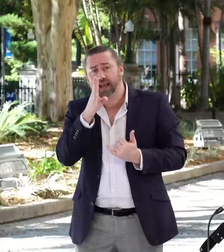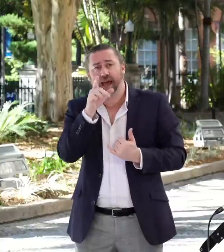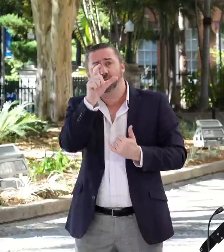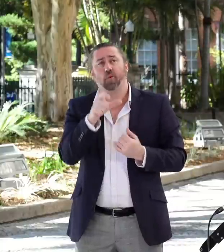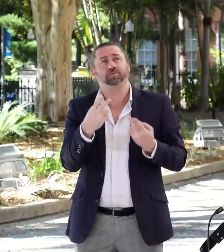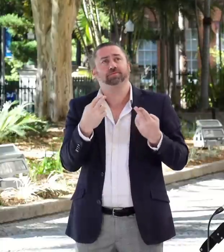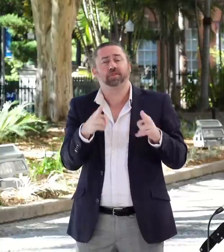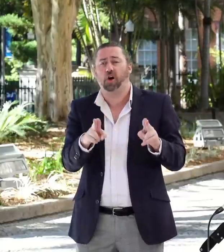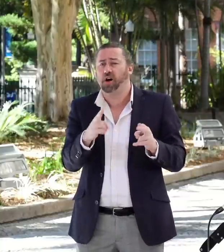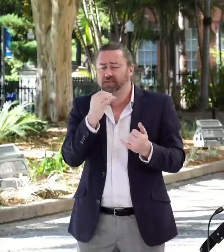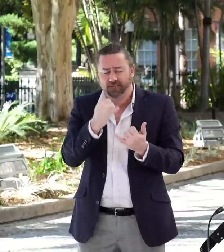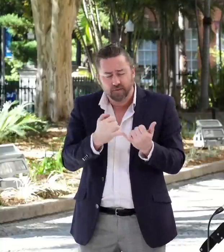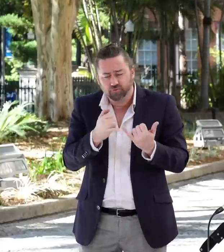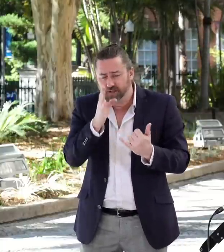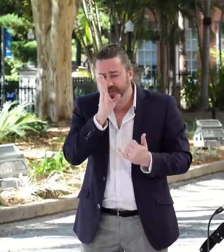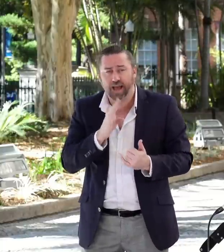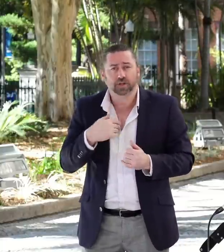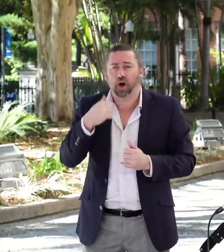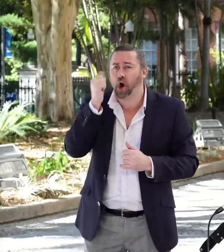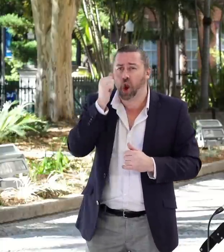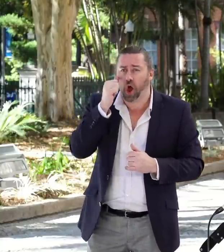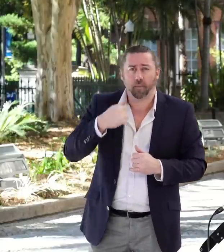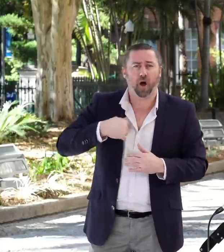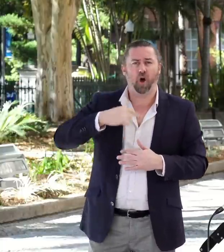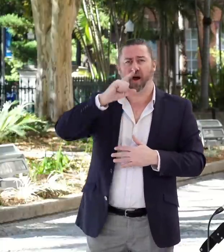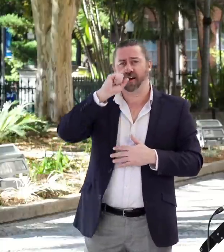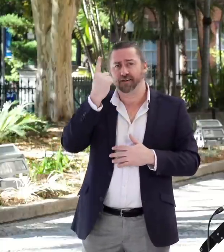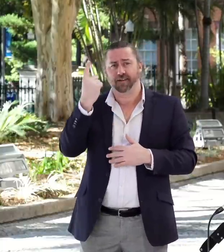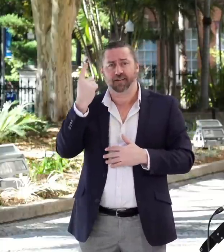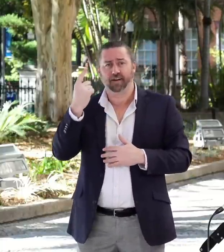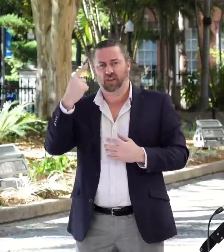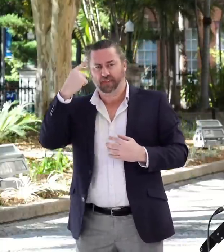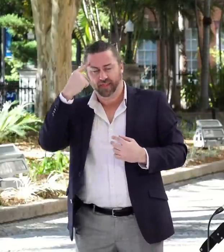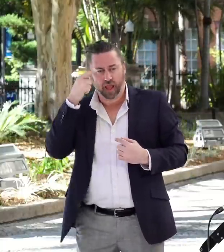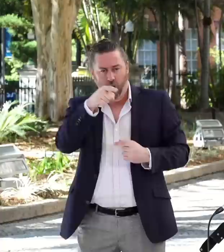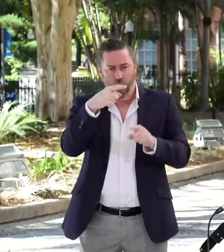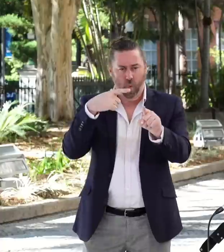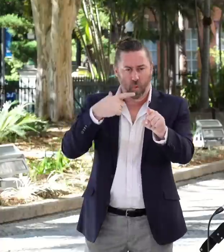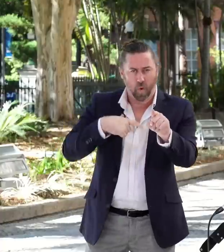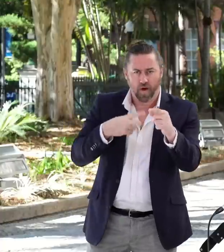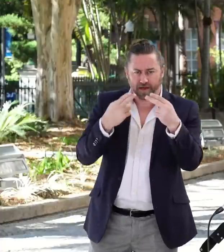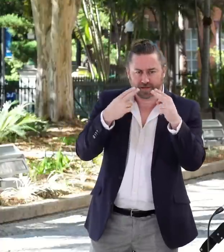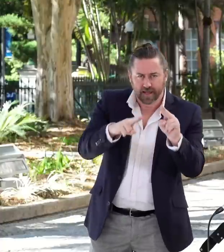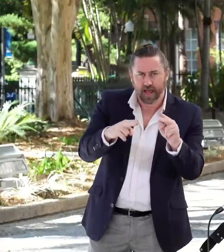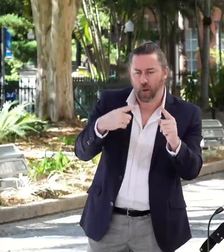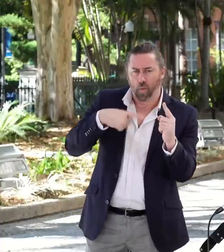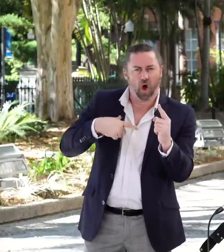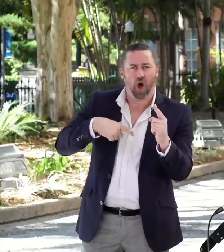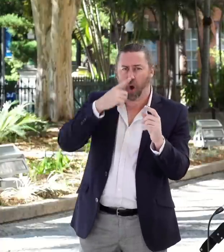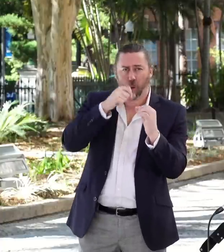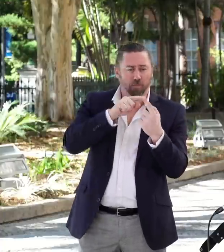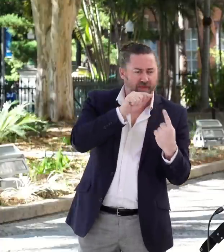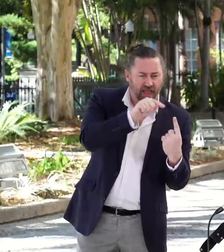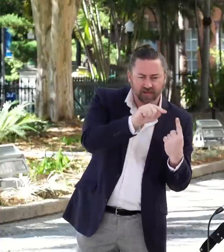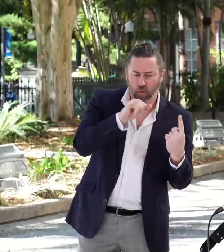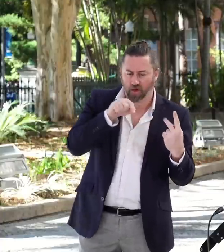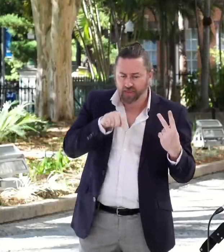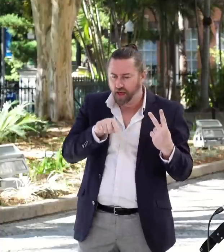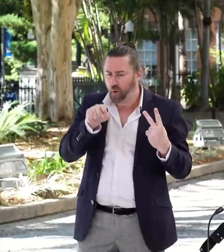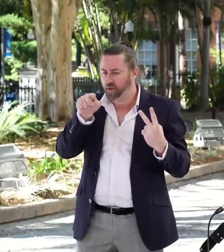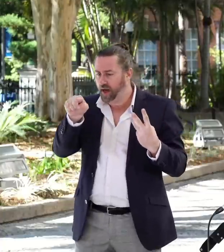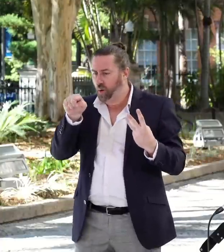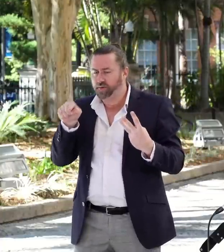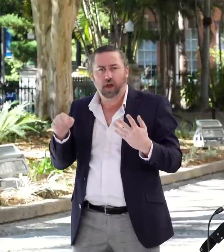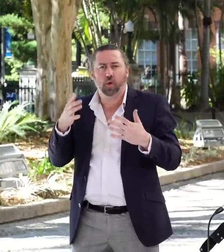lost, and I don't think we can stand here and make assumptions as to the reason why. There's a whole lot of factors, but sometimes,